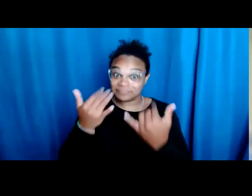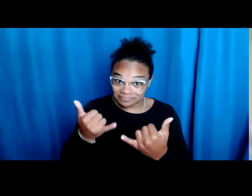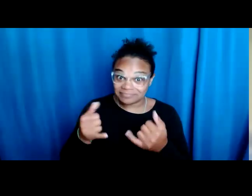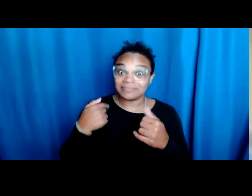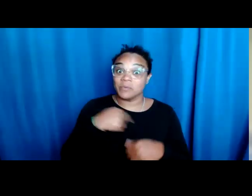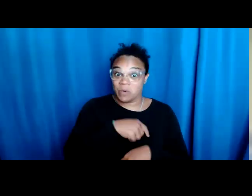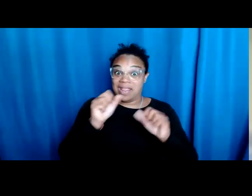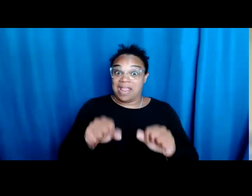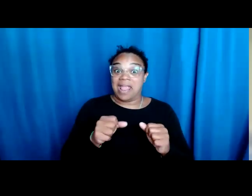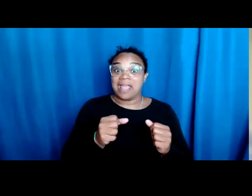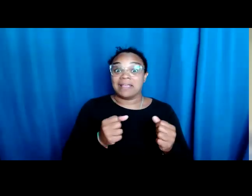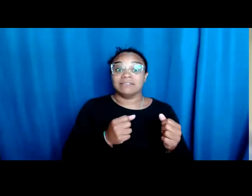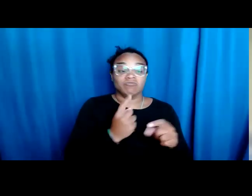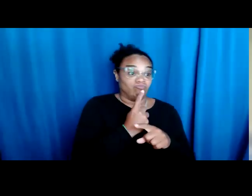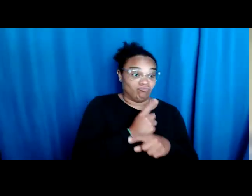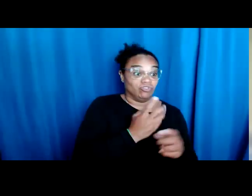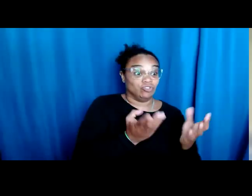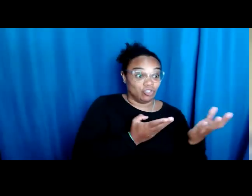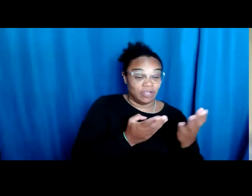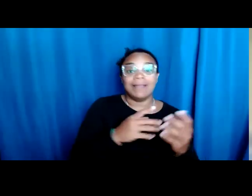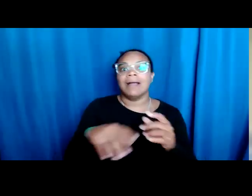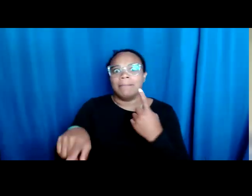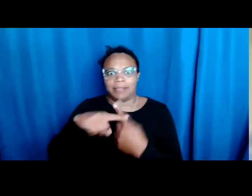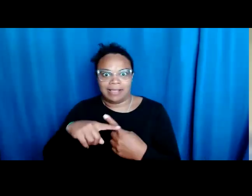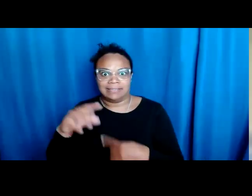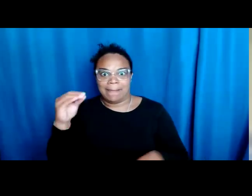to package, our own brand of,